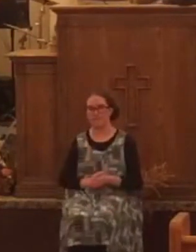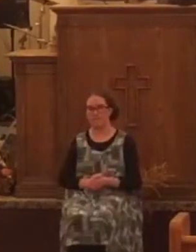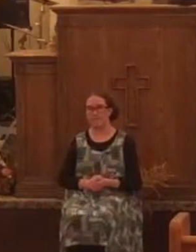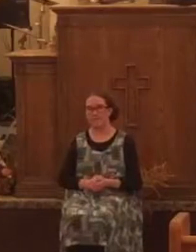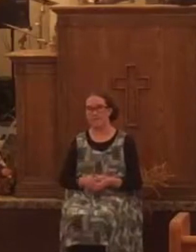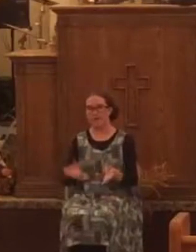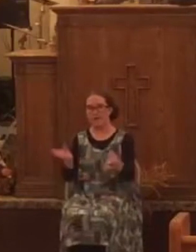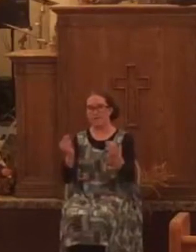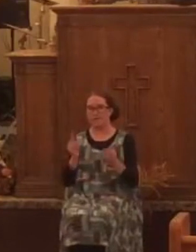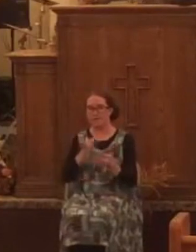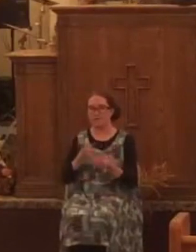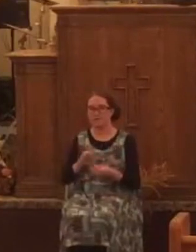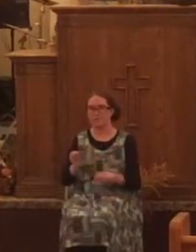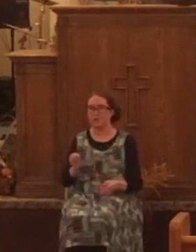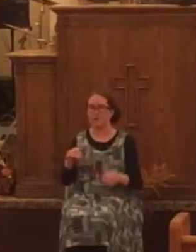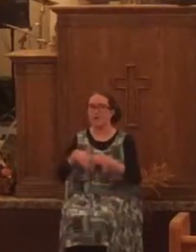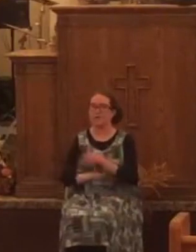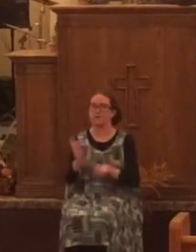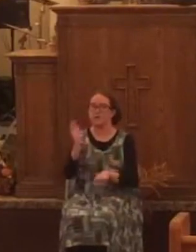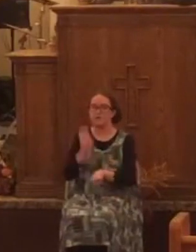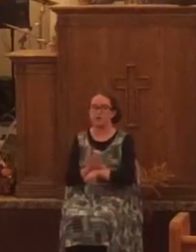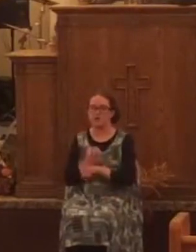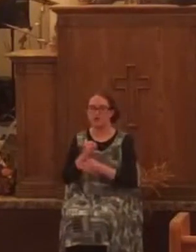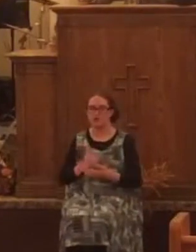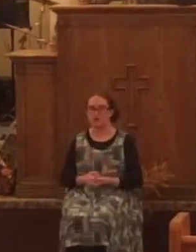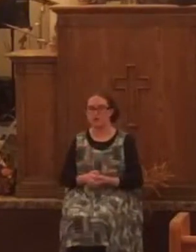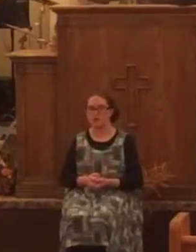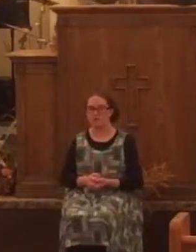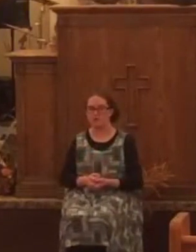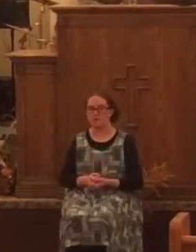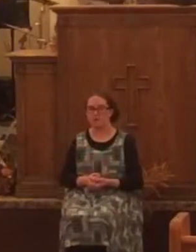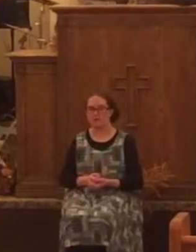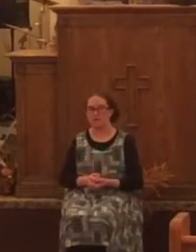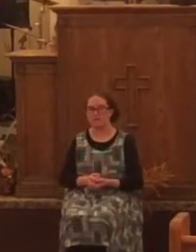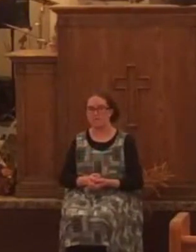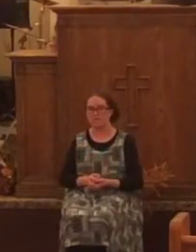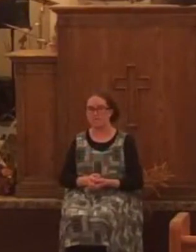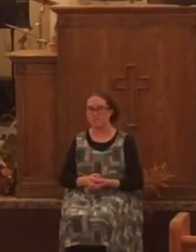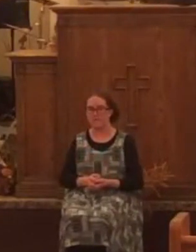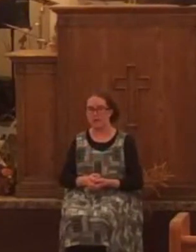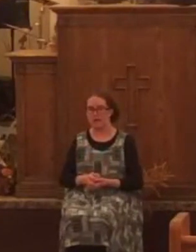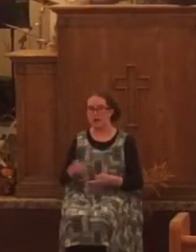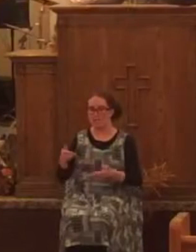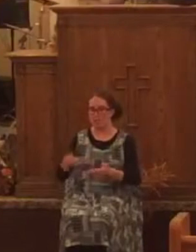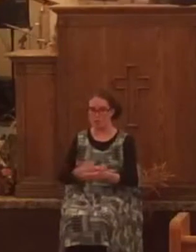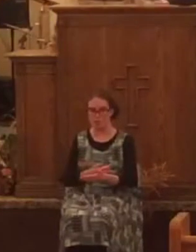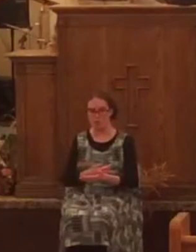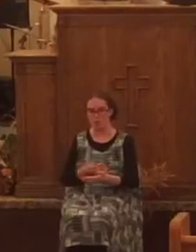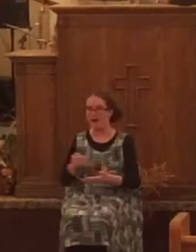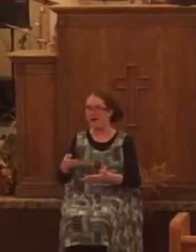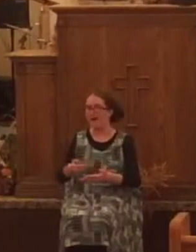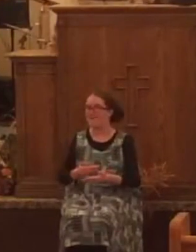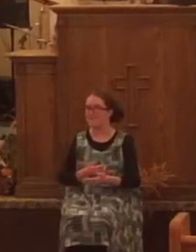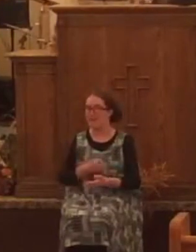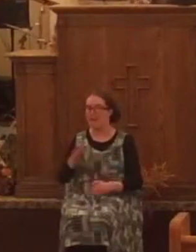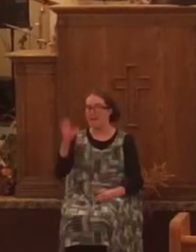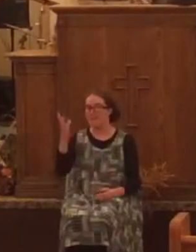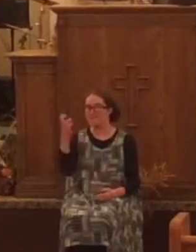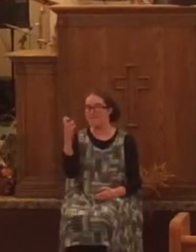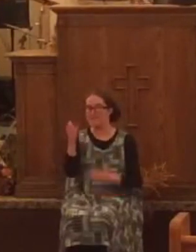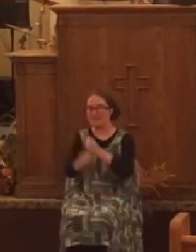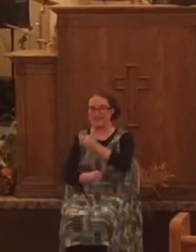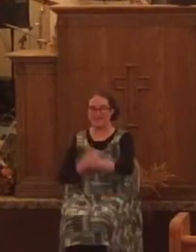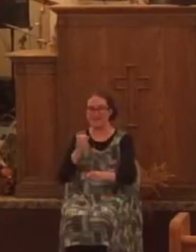And then I got the Holy Ghost and I got in church. And I'm a new convert. I'm a new convert. I'm 15 years